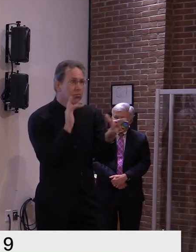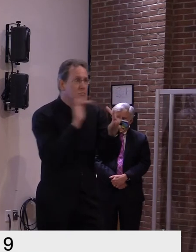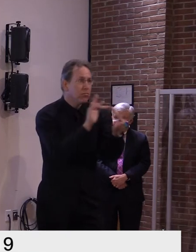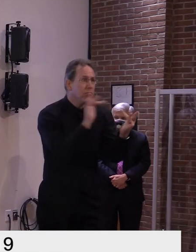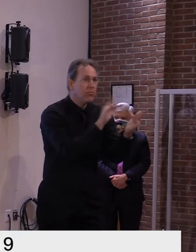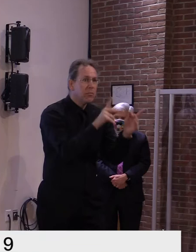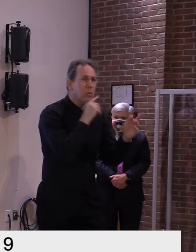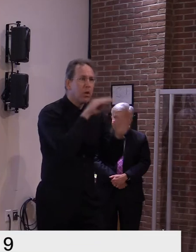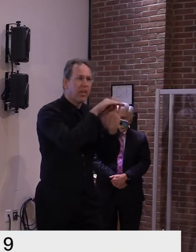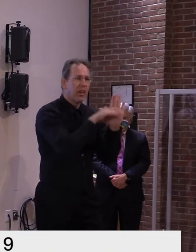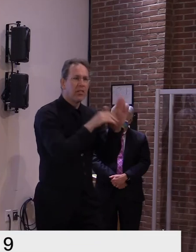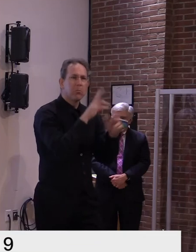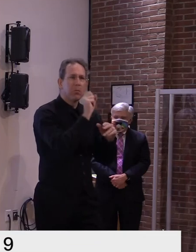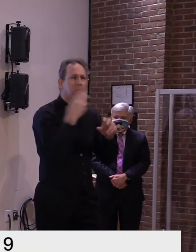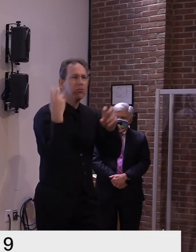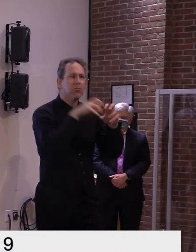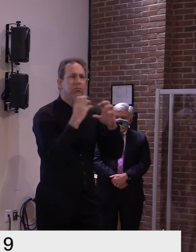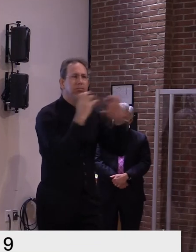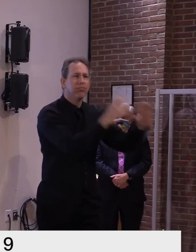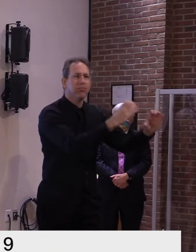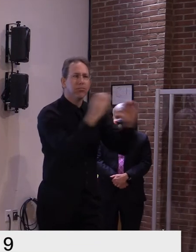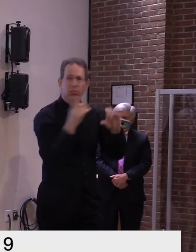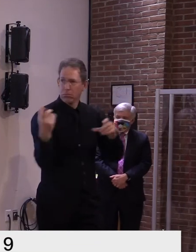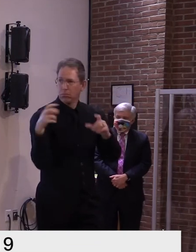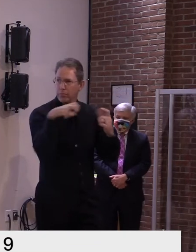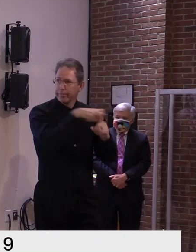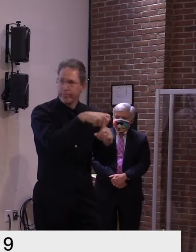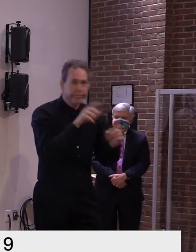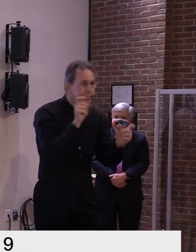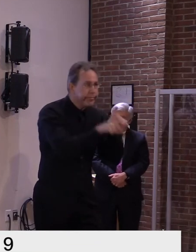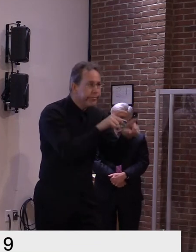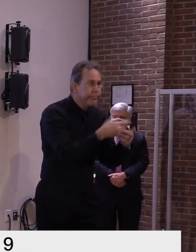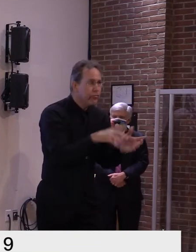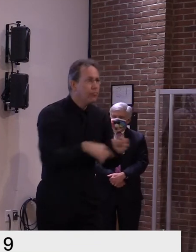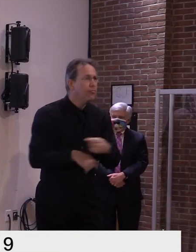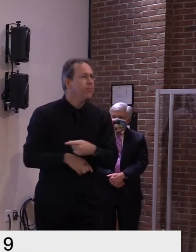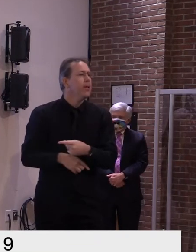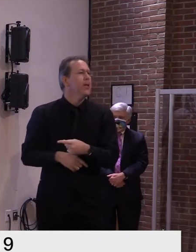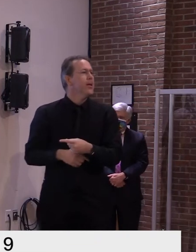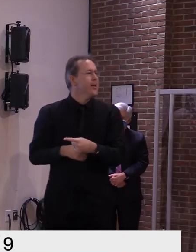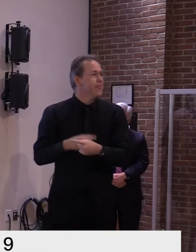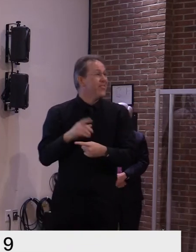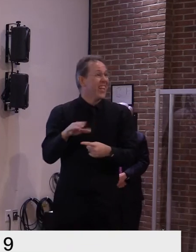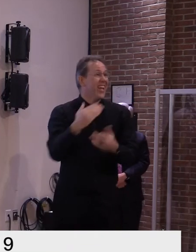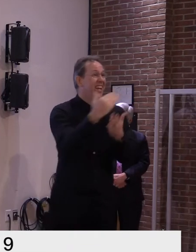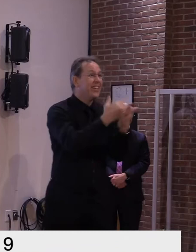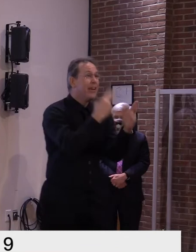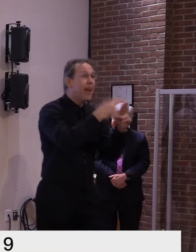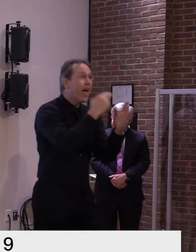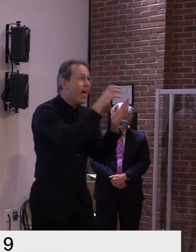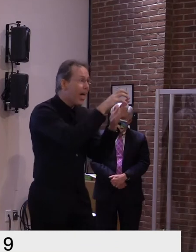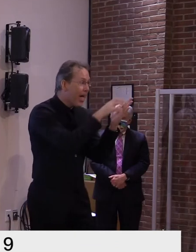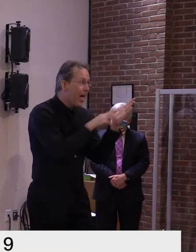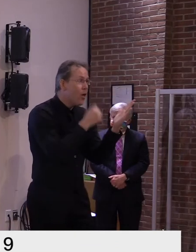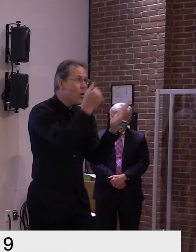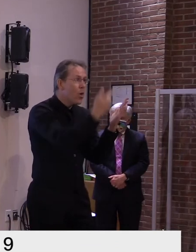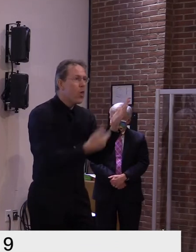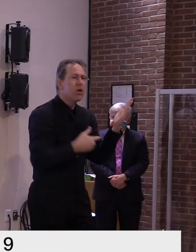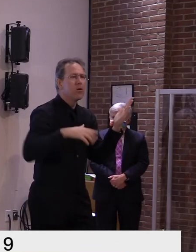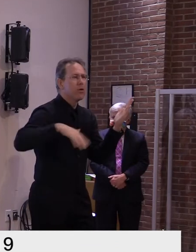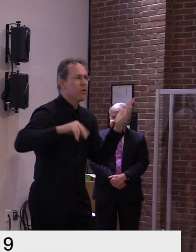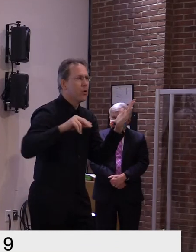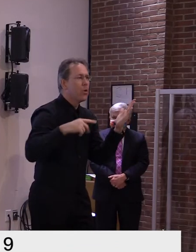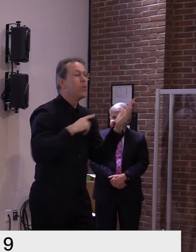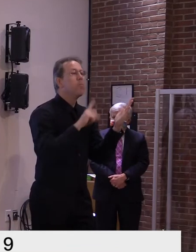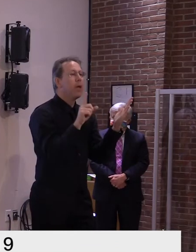So Mike Sherling from Public Safety again. We do not have a comprehensive list of the folks that were on the bus. We were able to make contact with the bus company while the